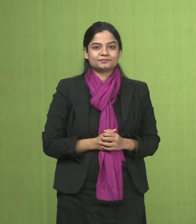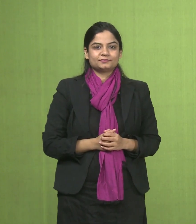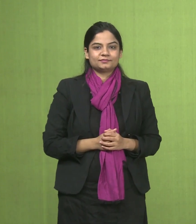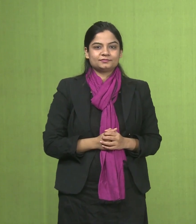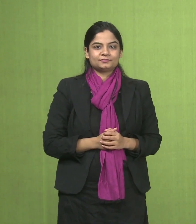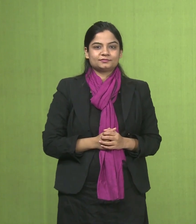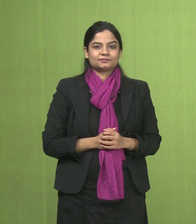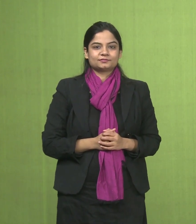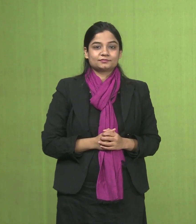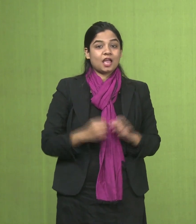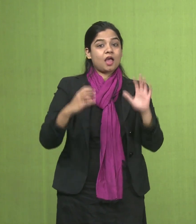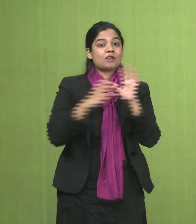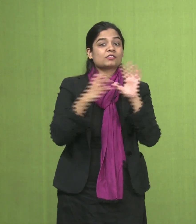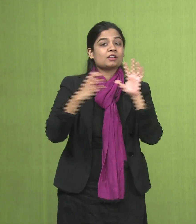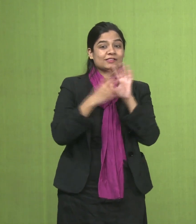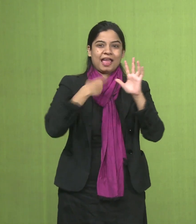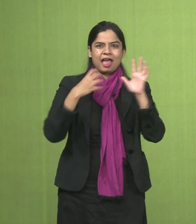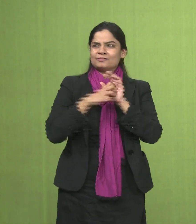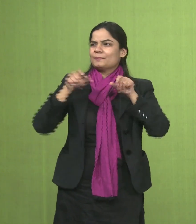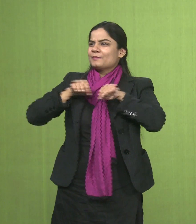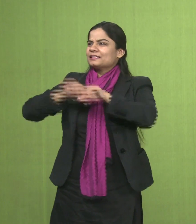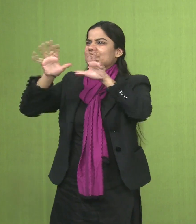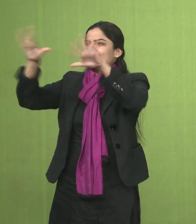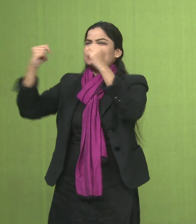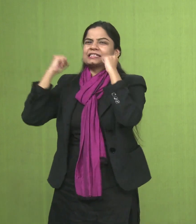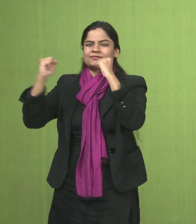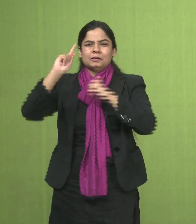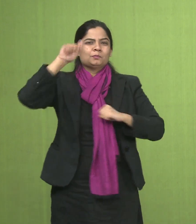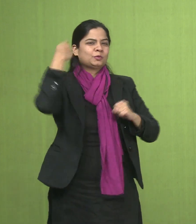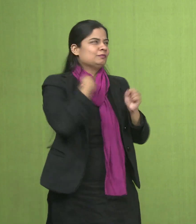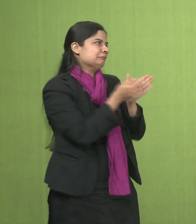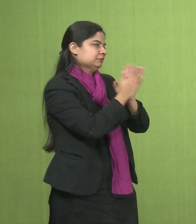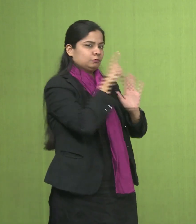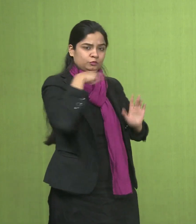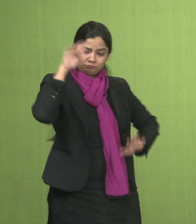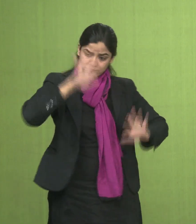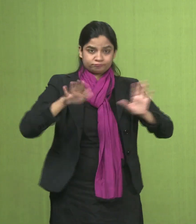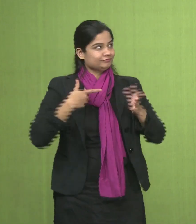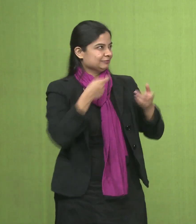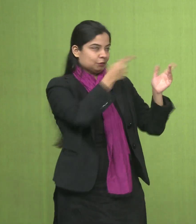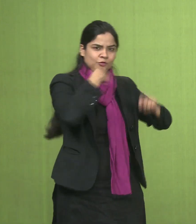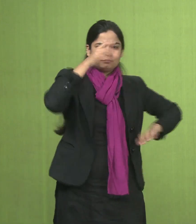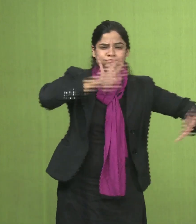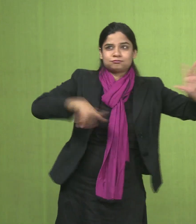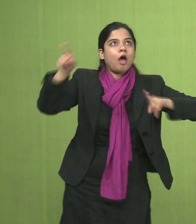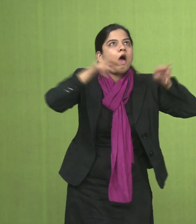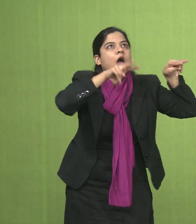customers. We all like to see advertisements. So advertisements, especially by